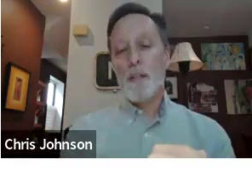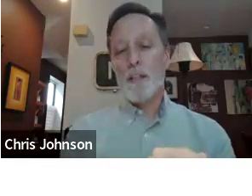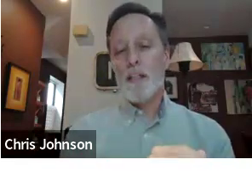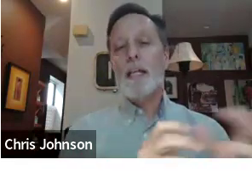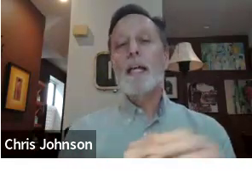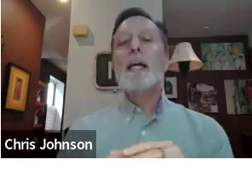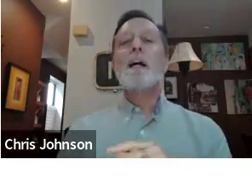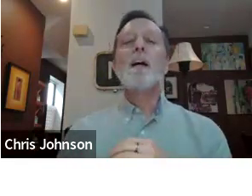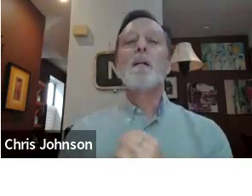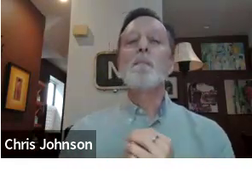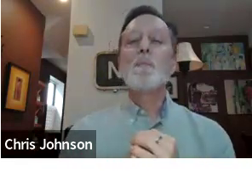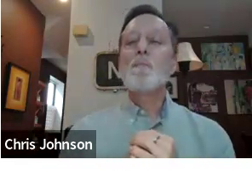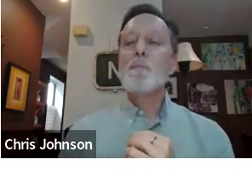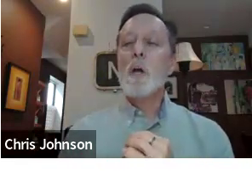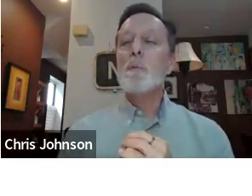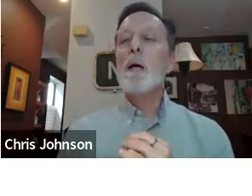general public,